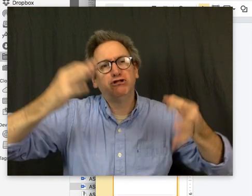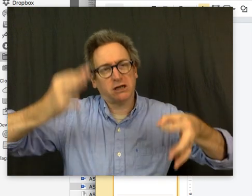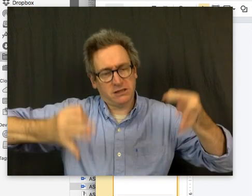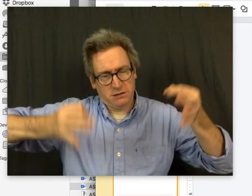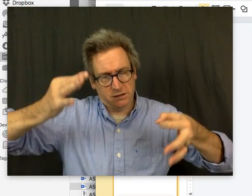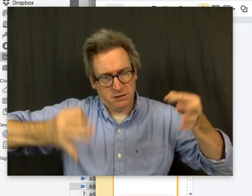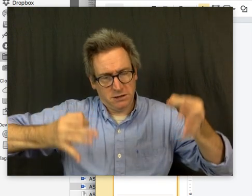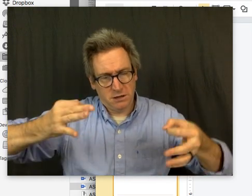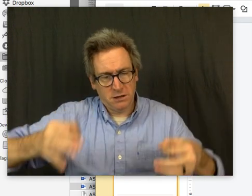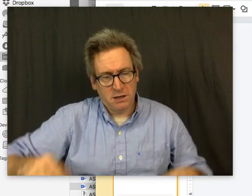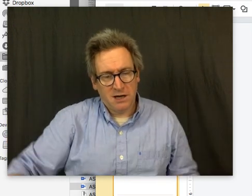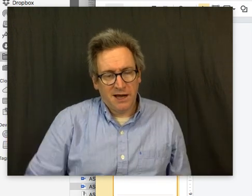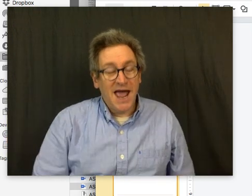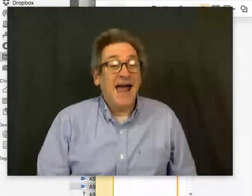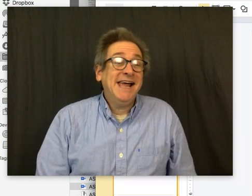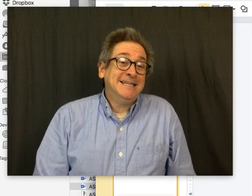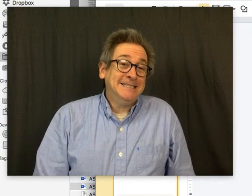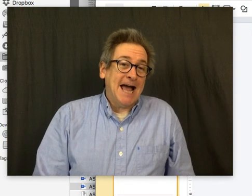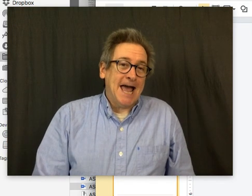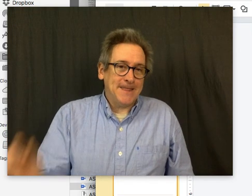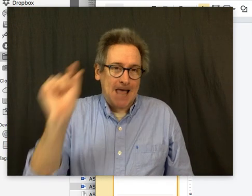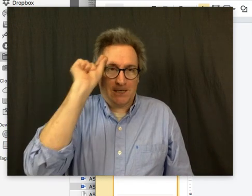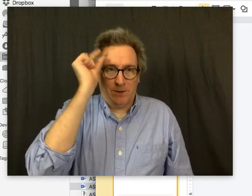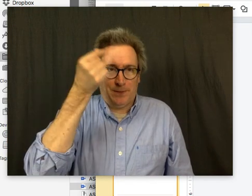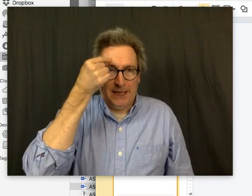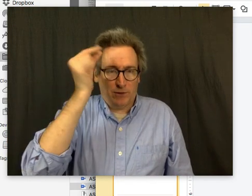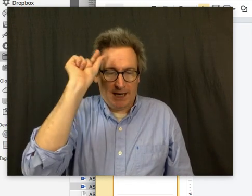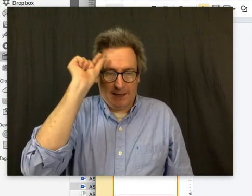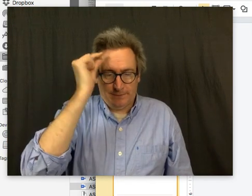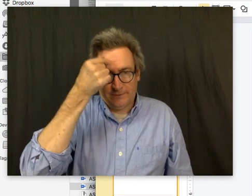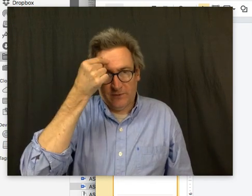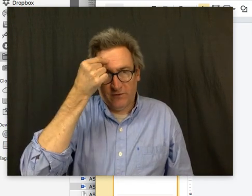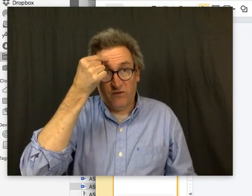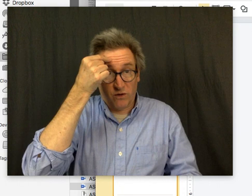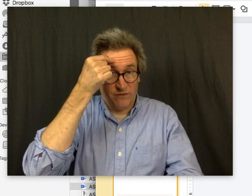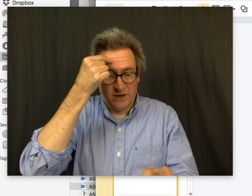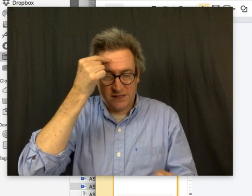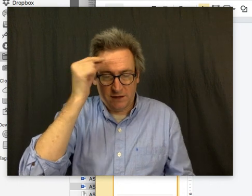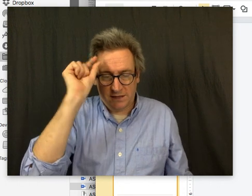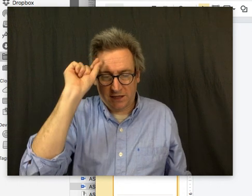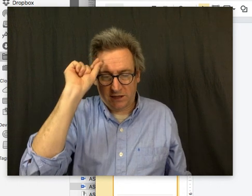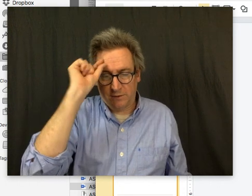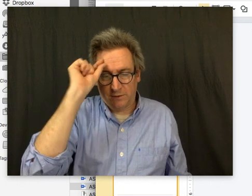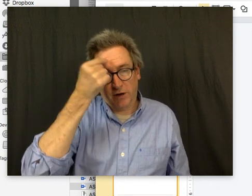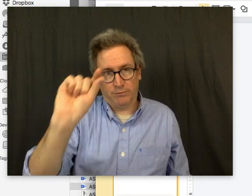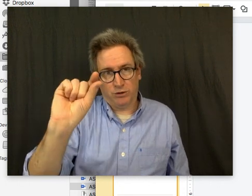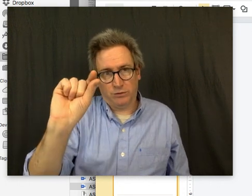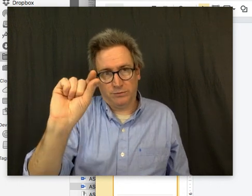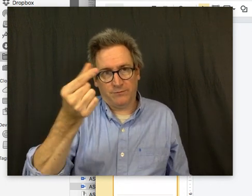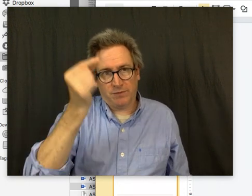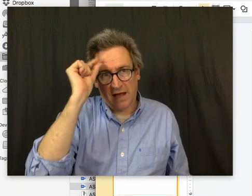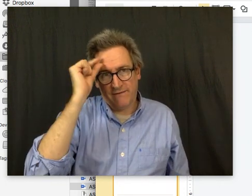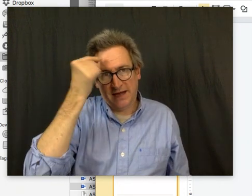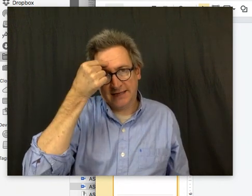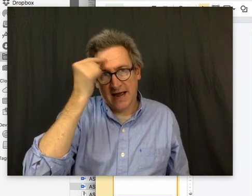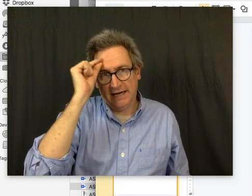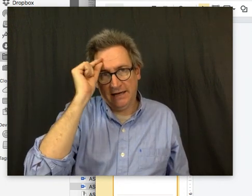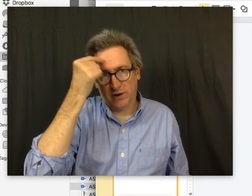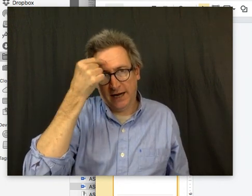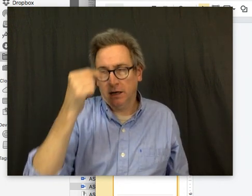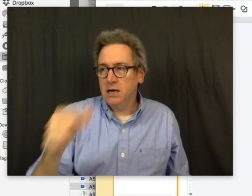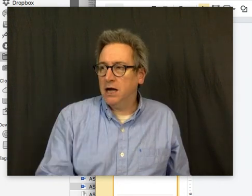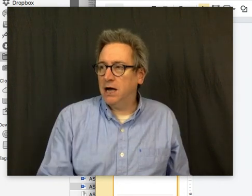Good justice. And the last one, pea brain, for this little section. Pea brain, having a